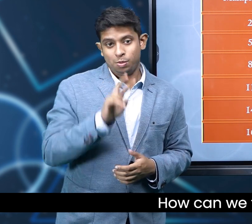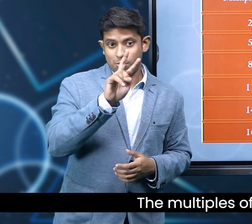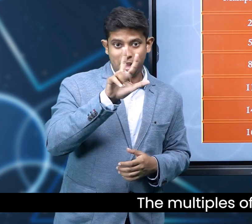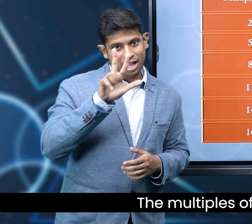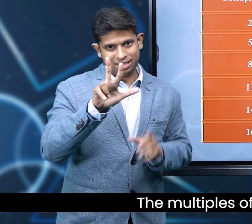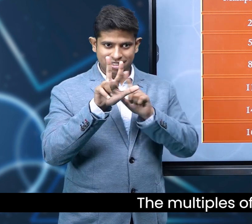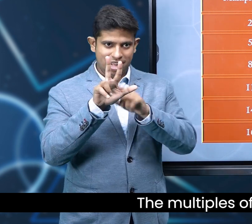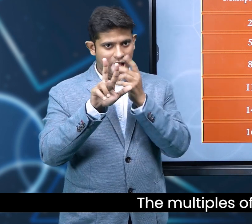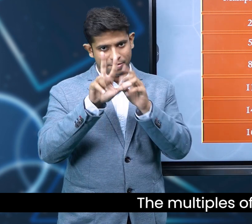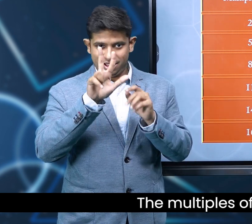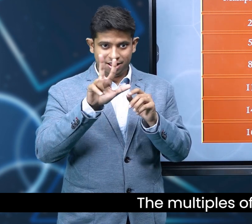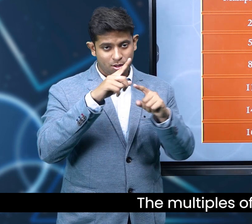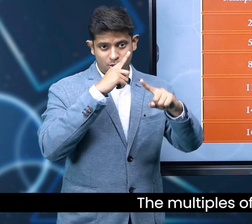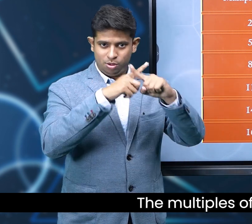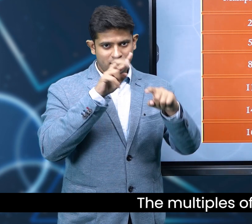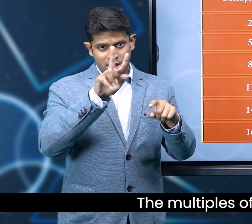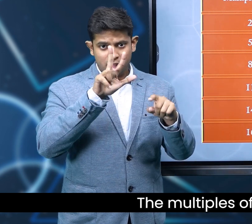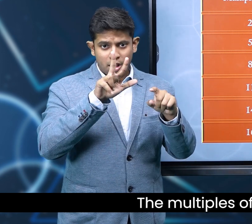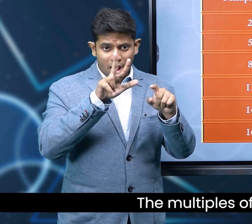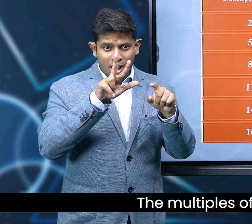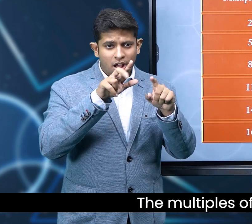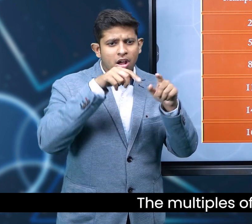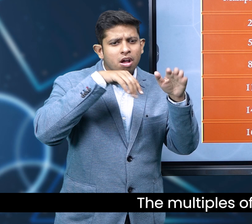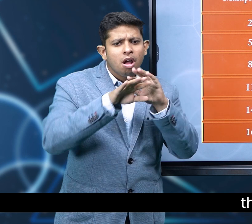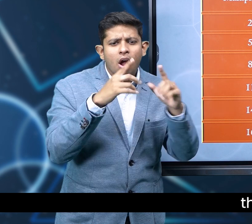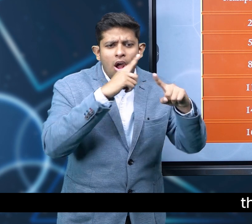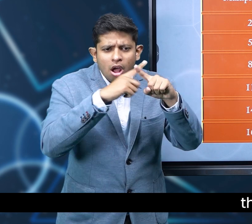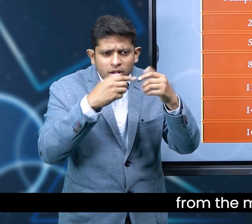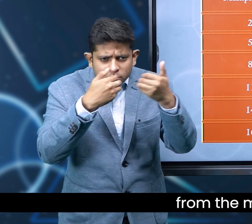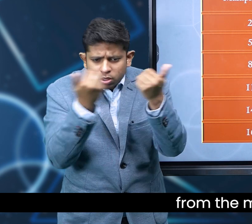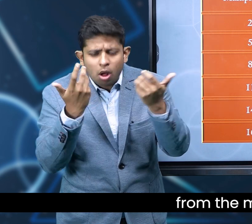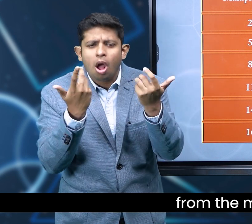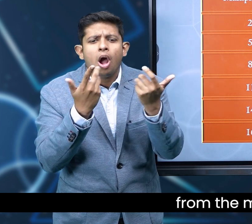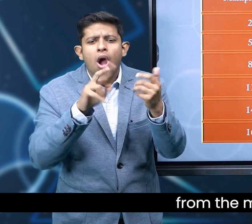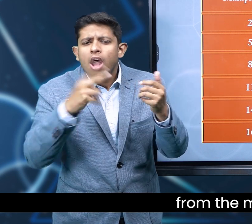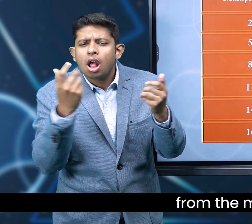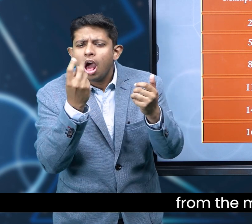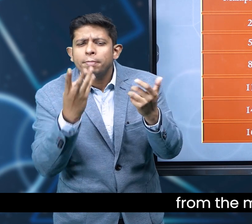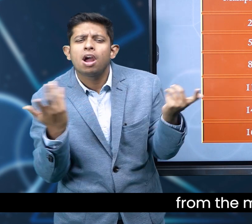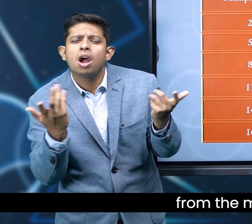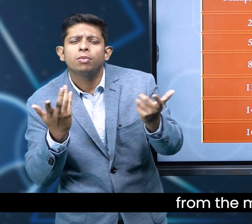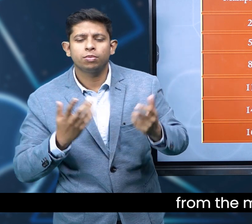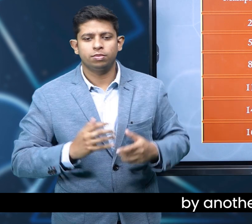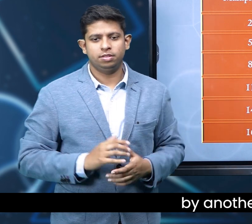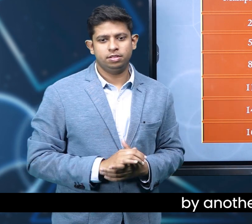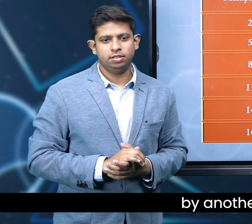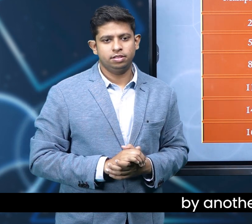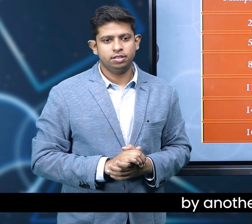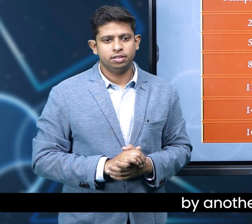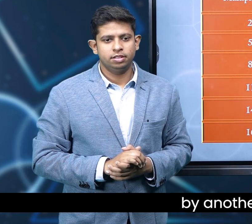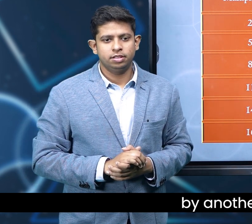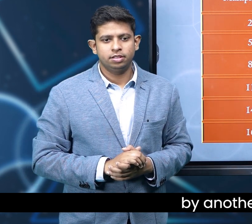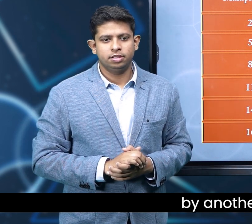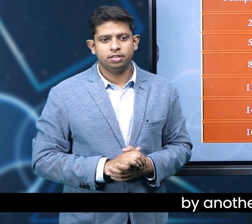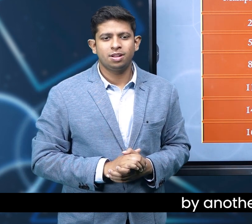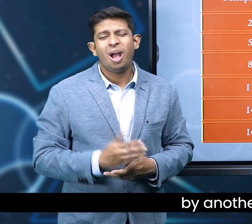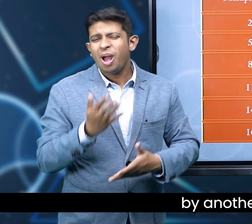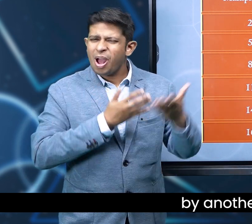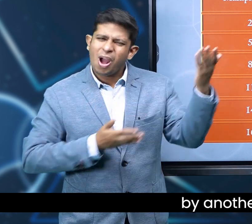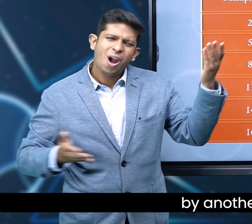The multiples of 28 are all the numbers that result from the multiplication of 28 by another whole number.